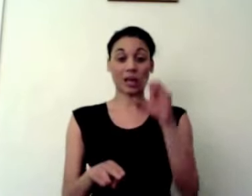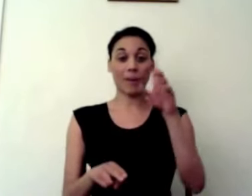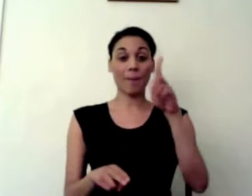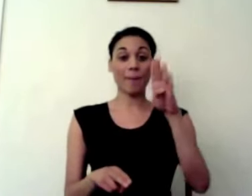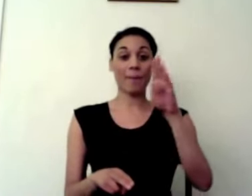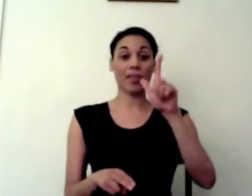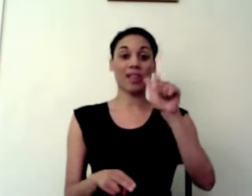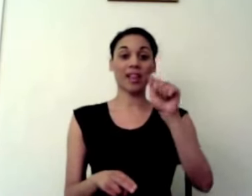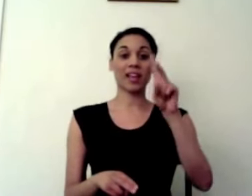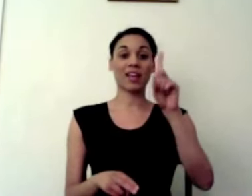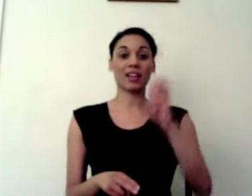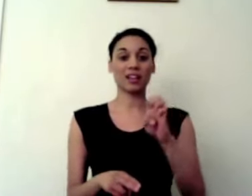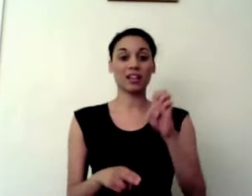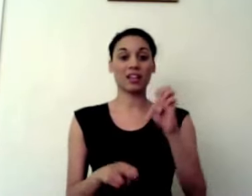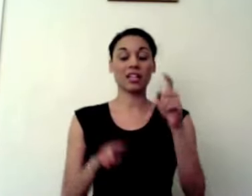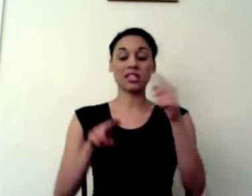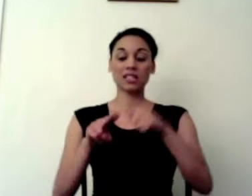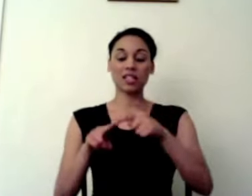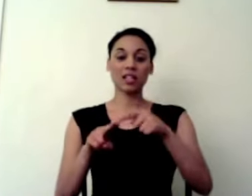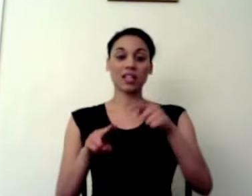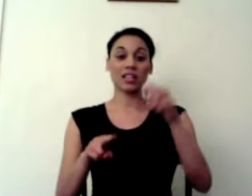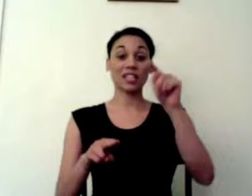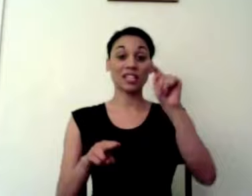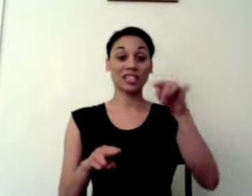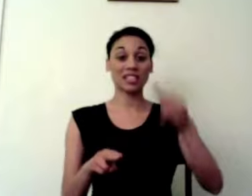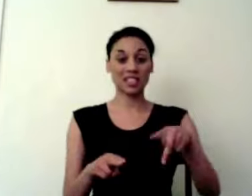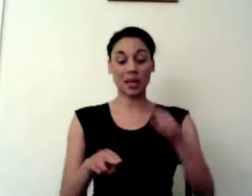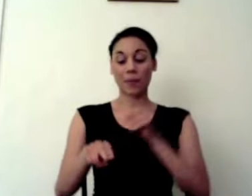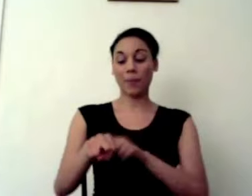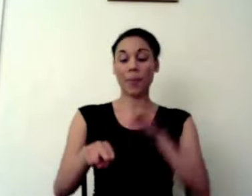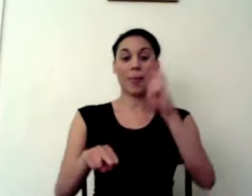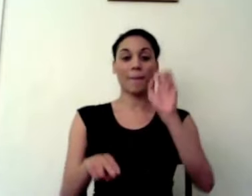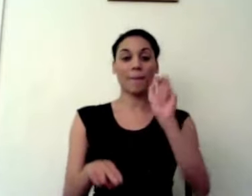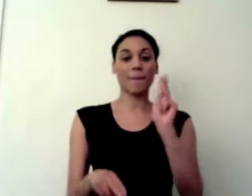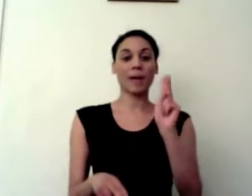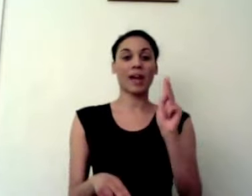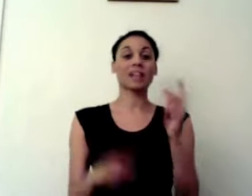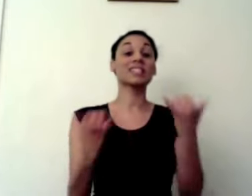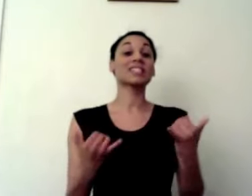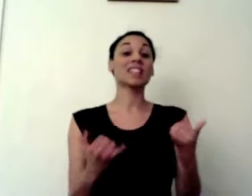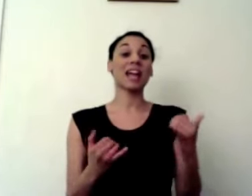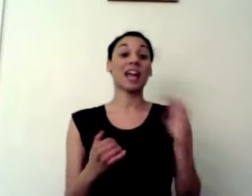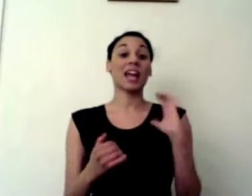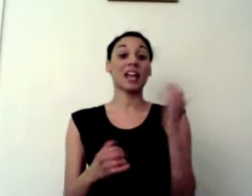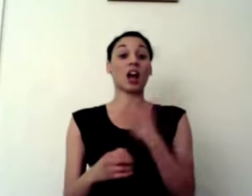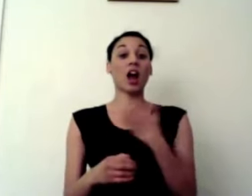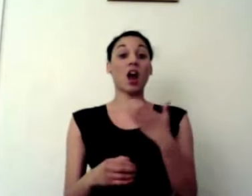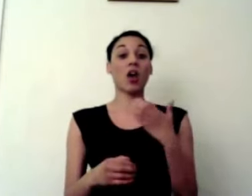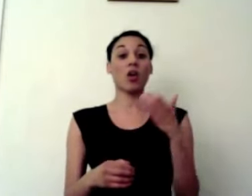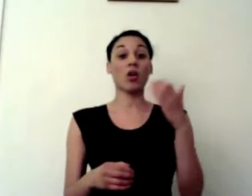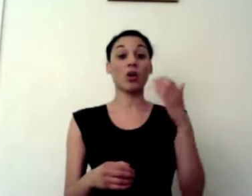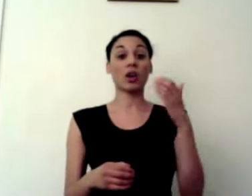and the back of the tongue. And so today in our experiment, we're going to use 4 solutions, and we're going